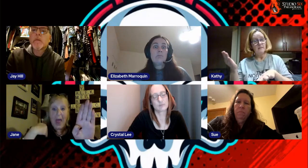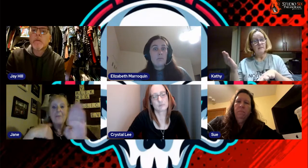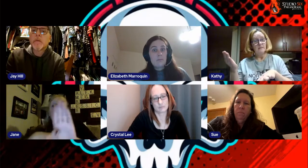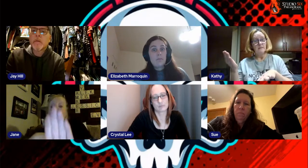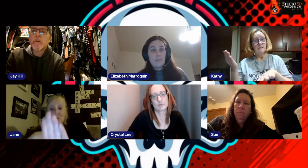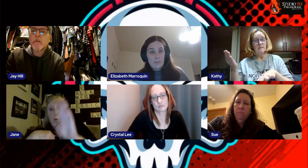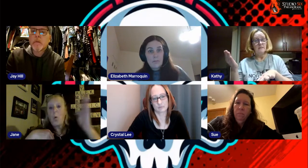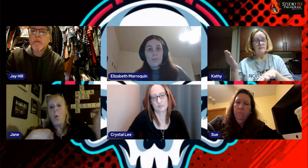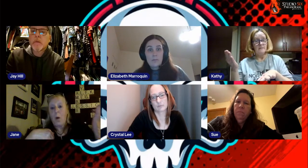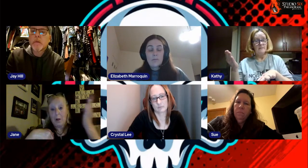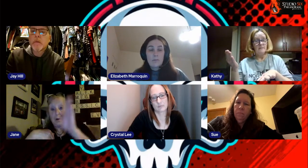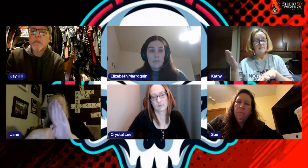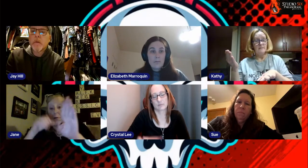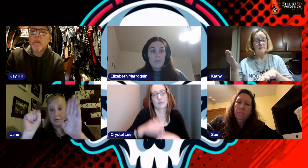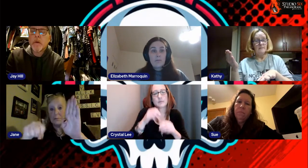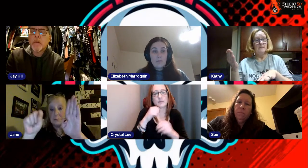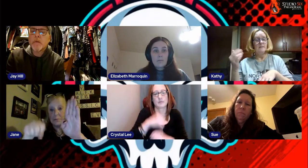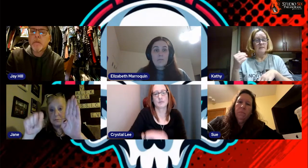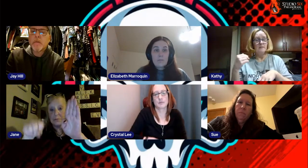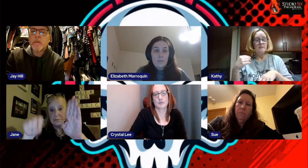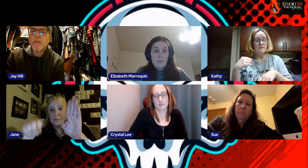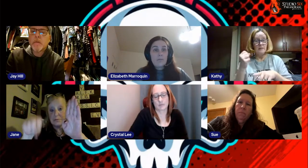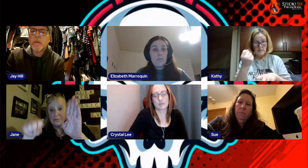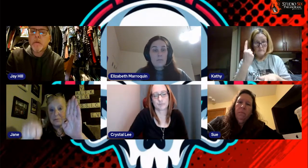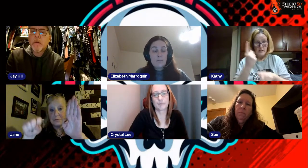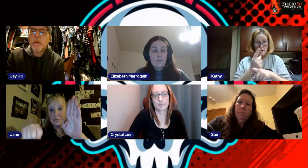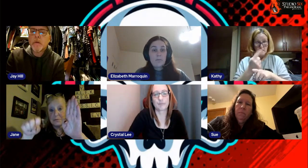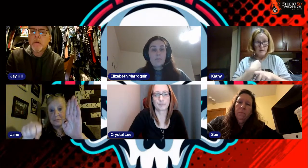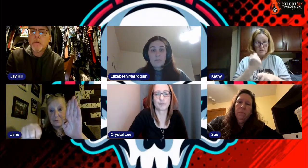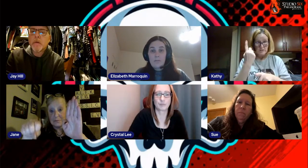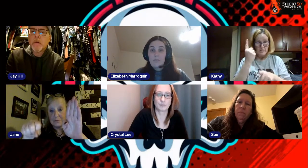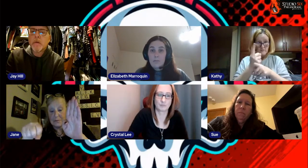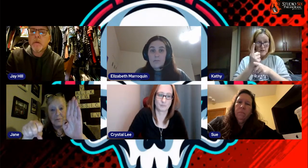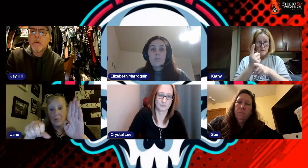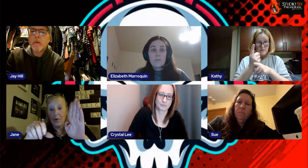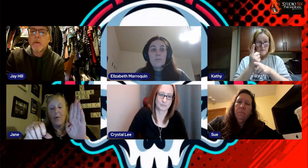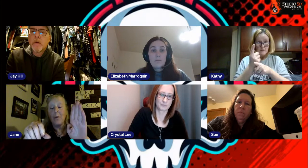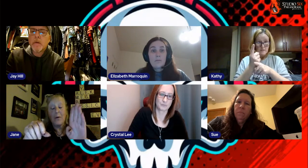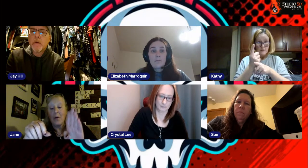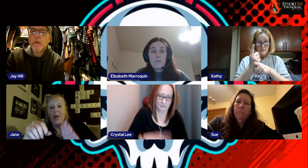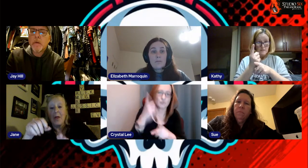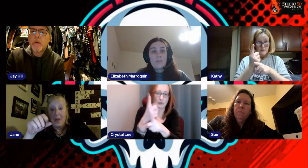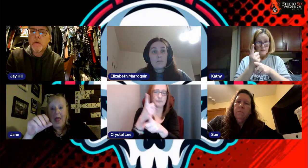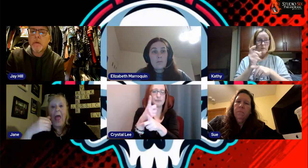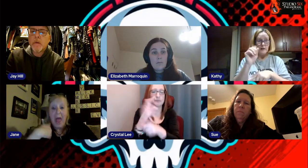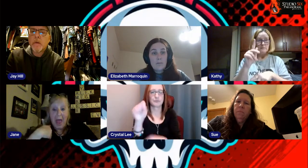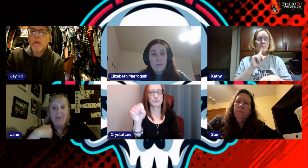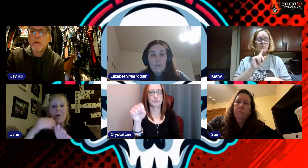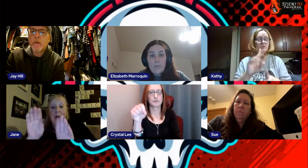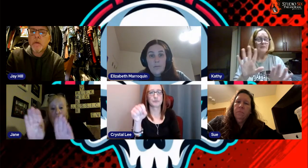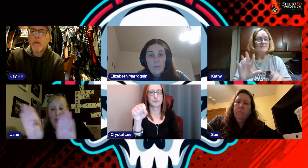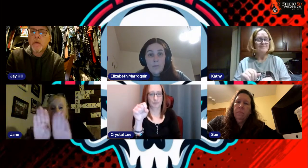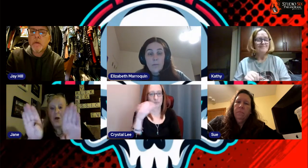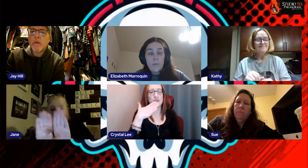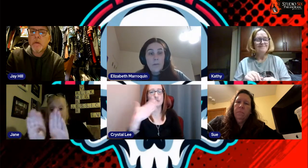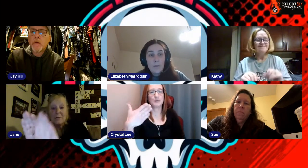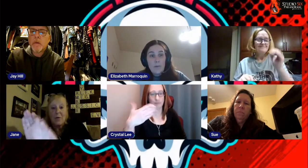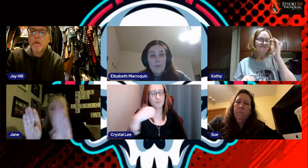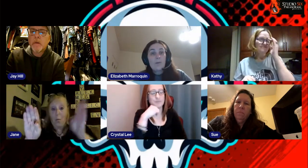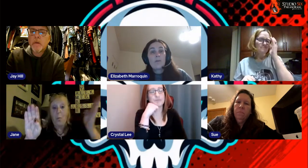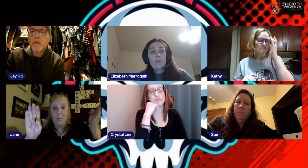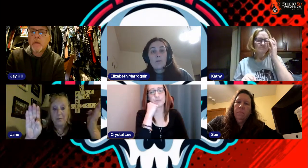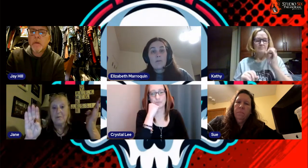Hmm. Okay. Is that right? Am I answering that right? Okay. Let me show.